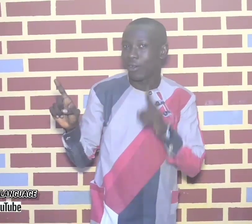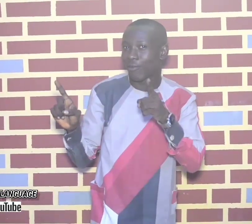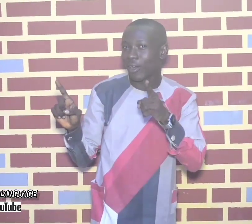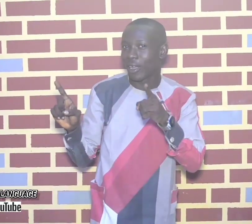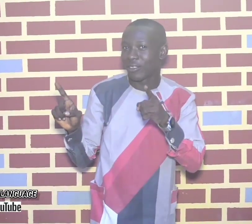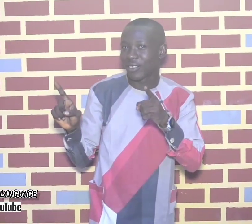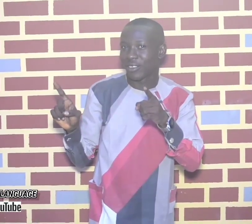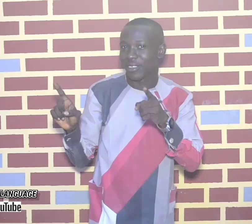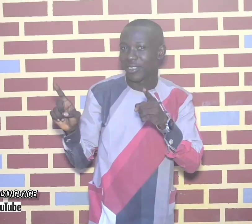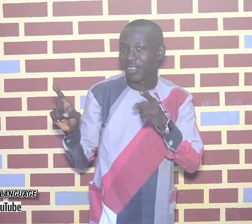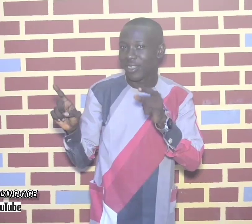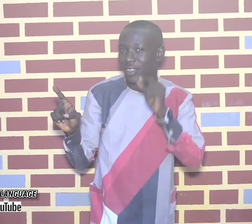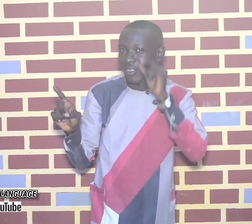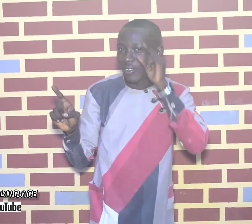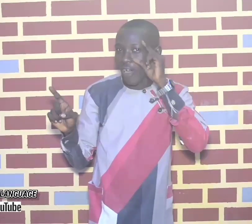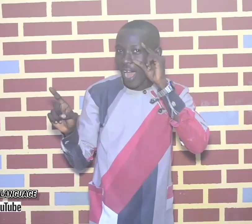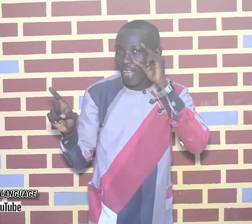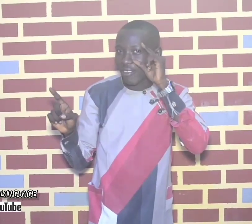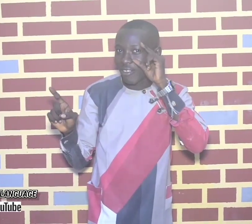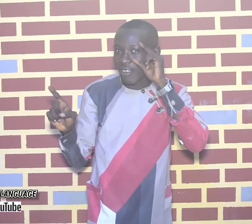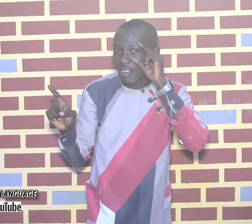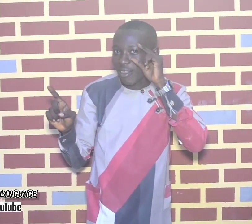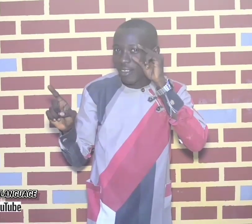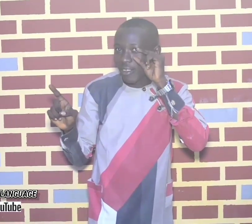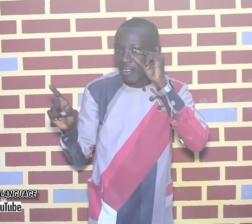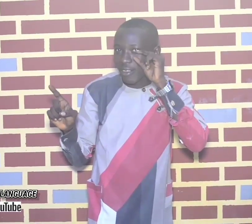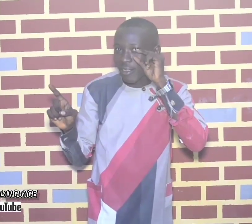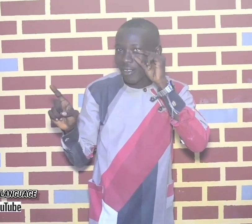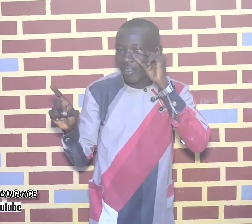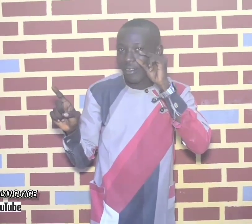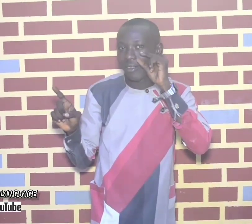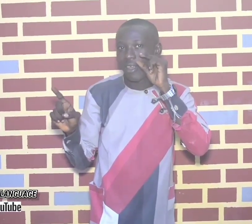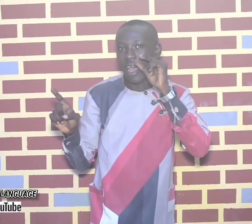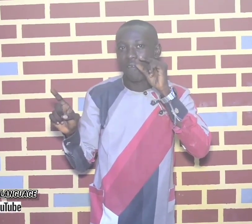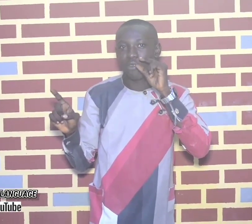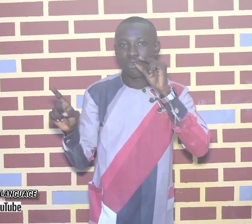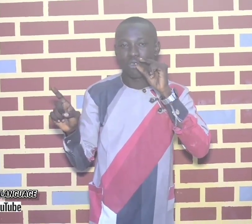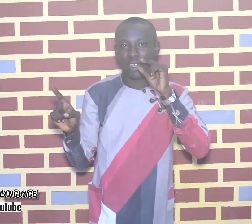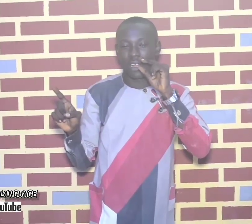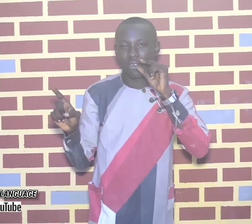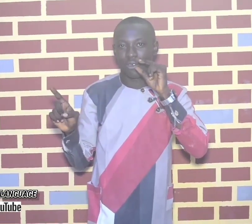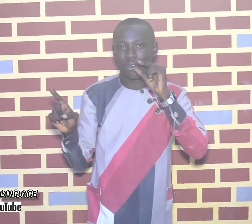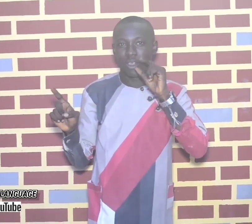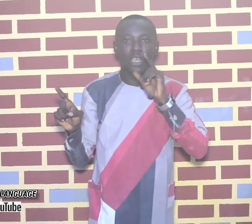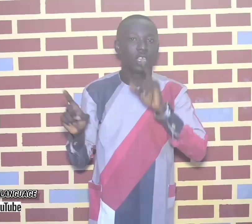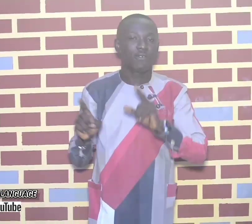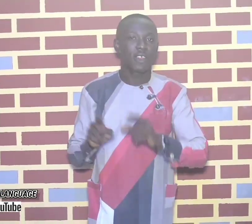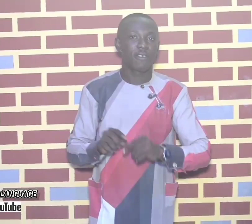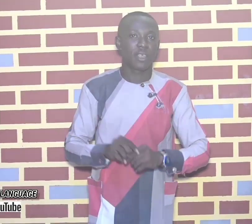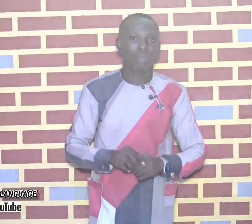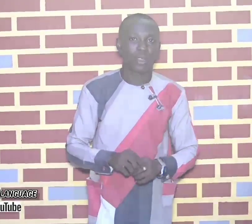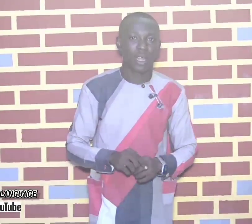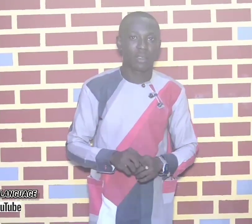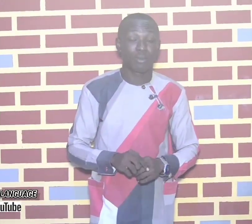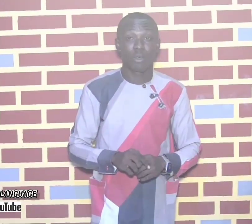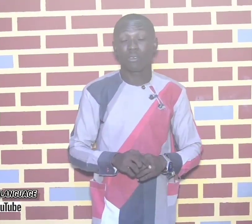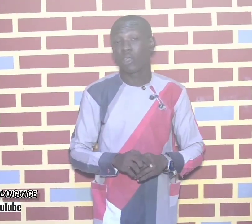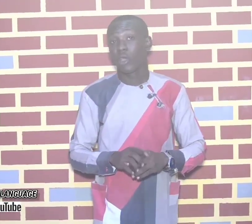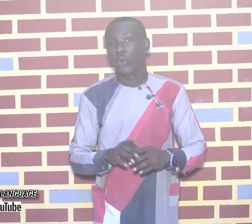Don't forget, your eyes have to close a little. It's very, very important, because